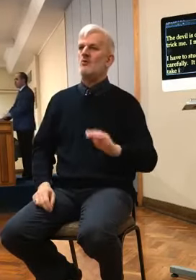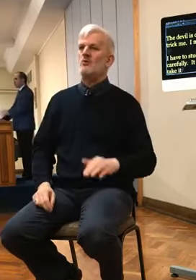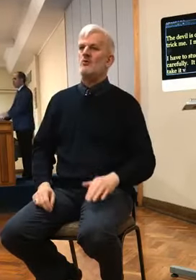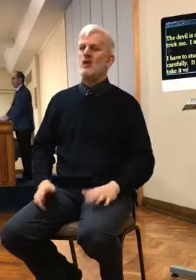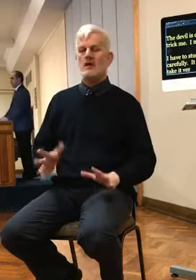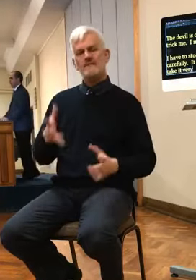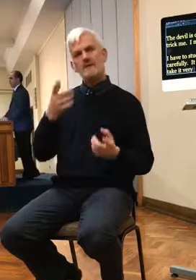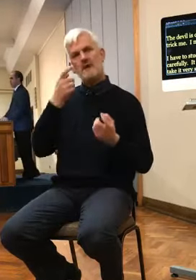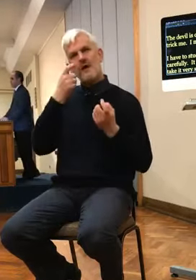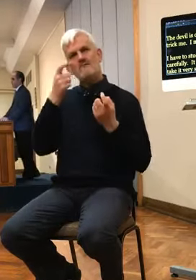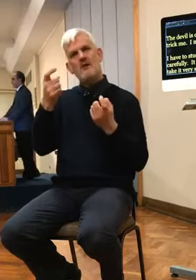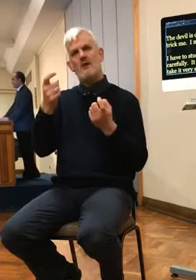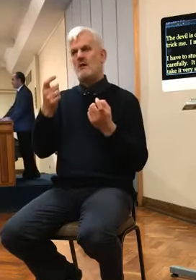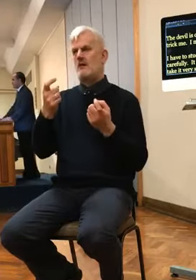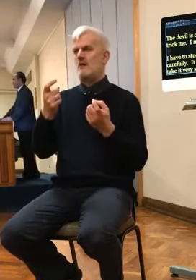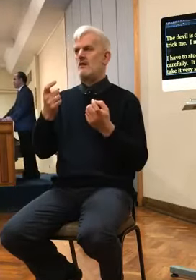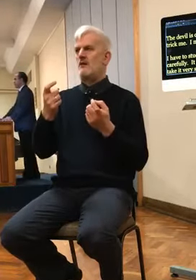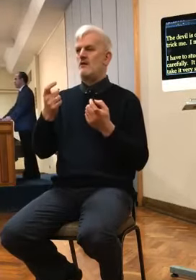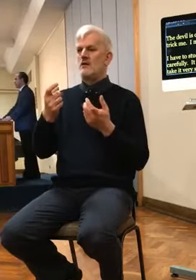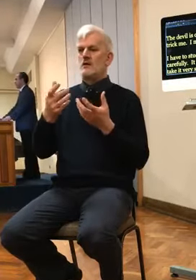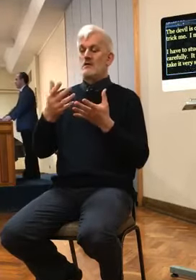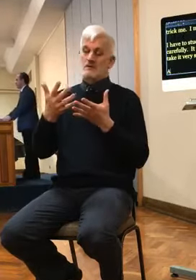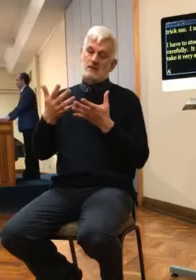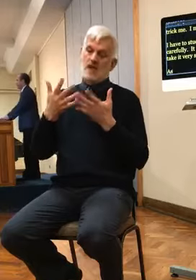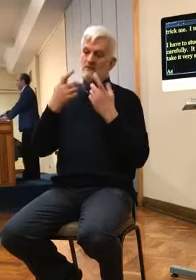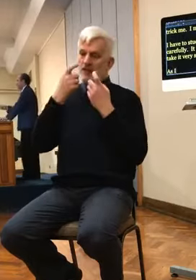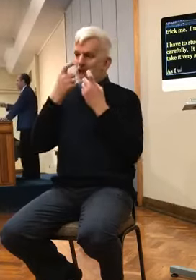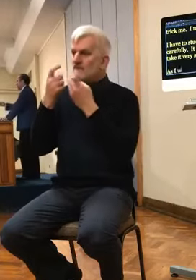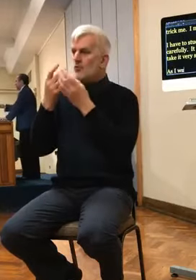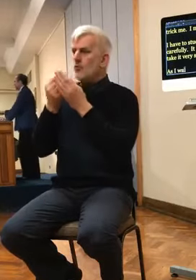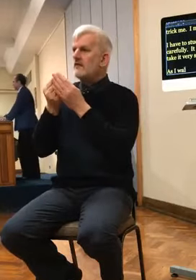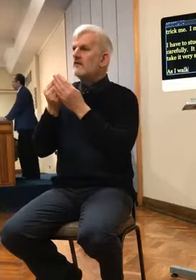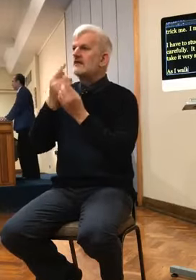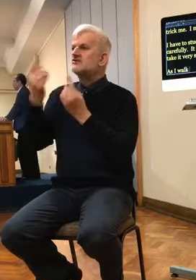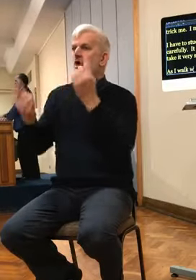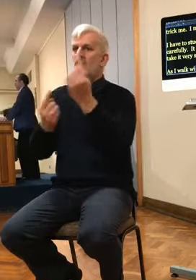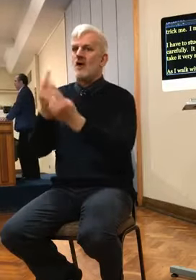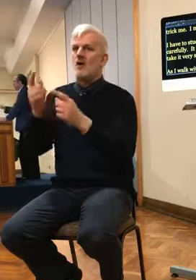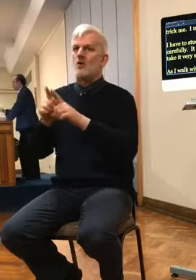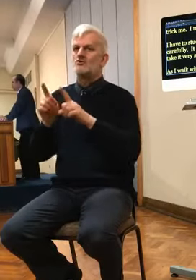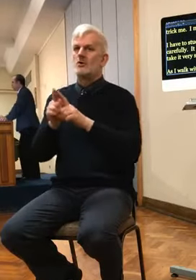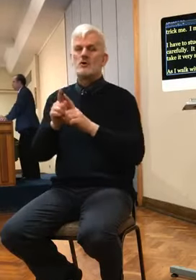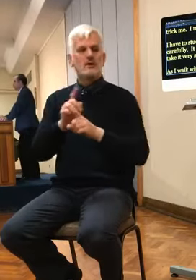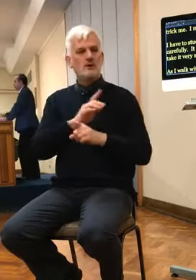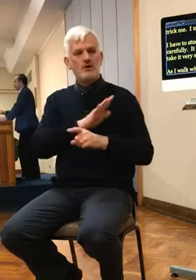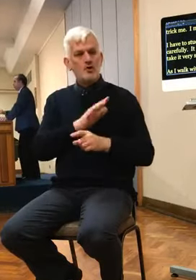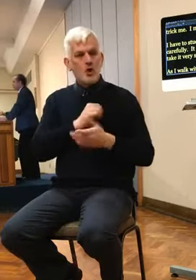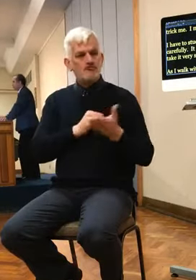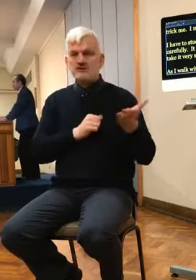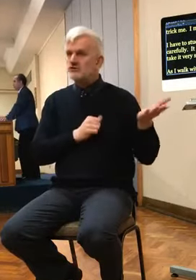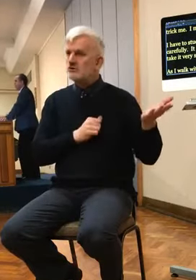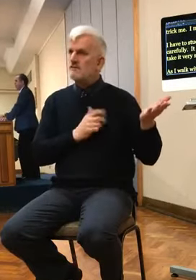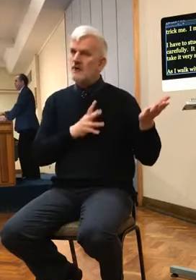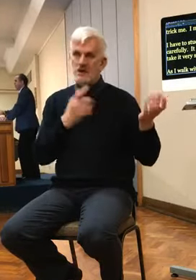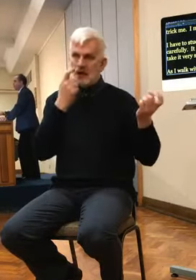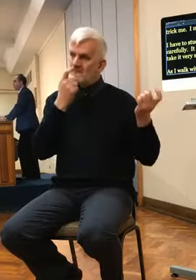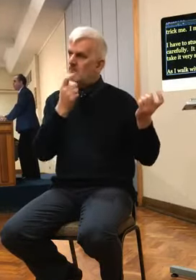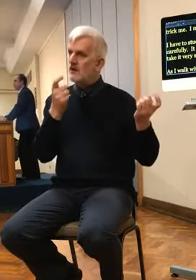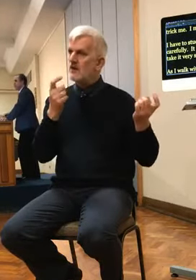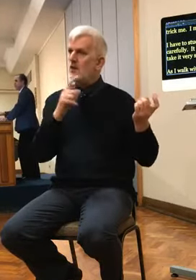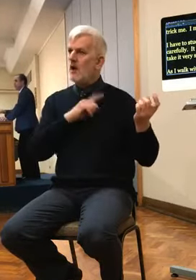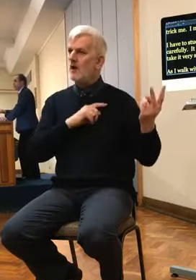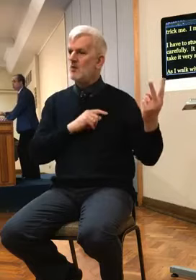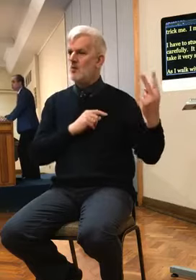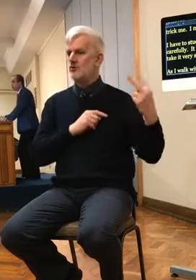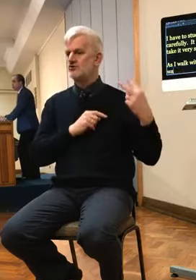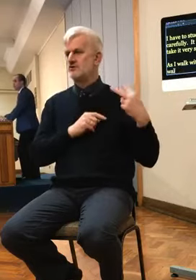walk with non-believers. Why this is so important? I'm sure you know that. The people of the world are